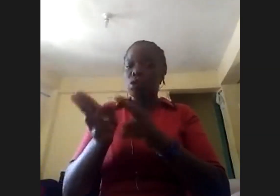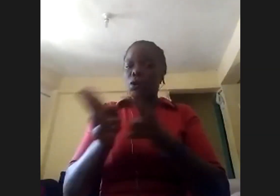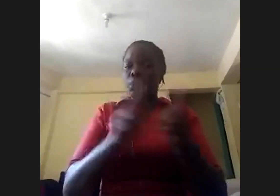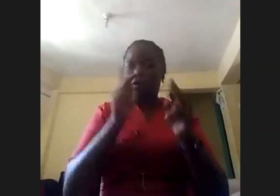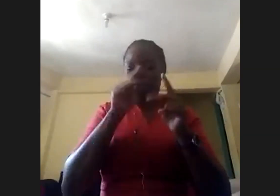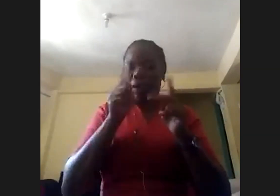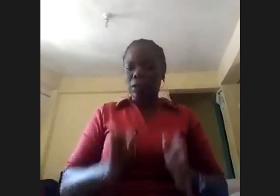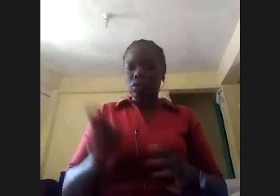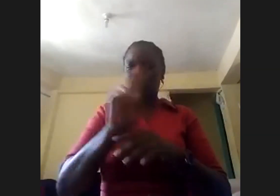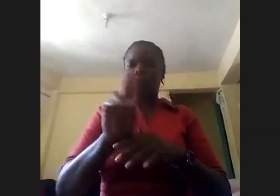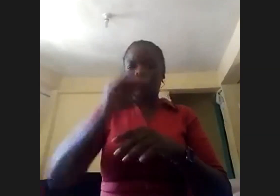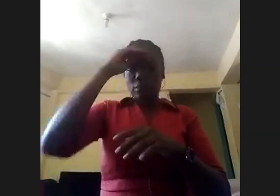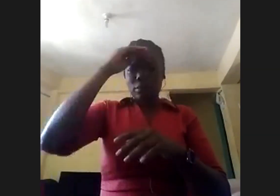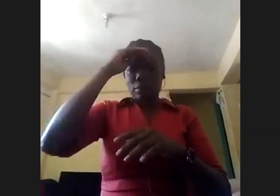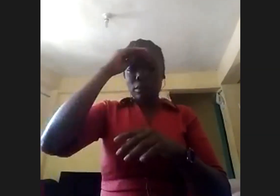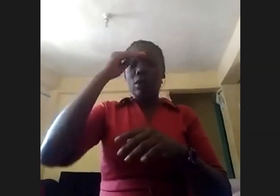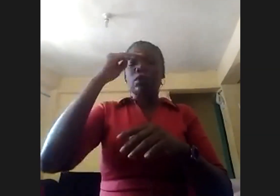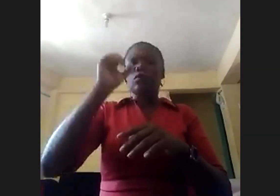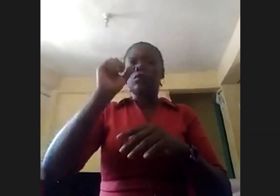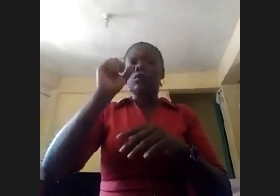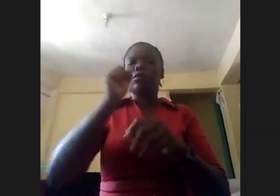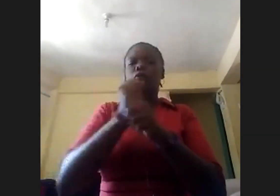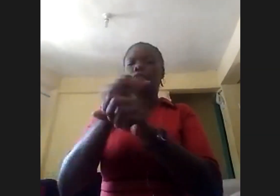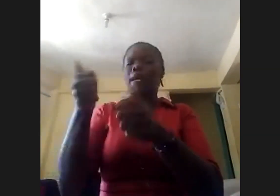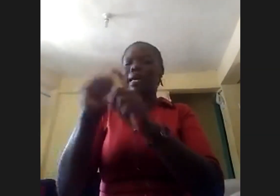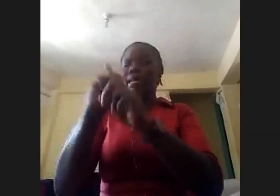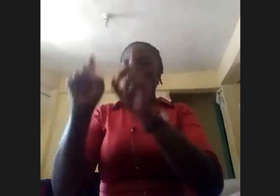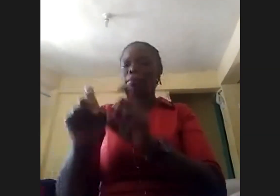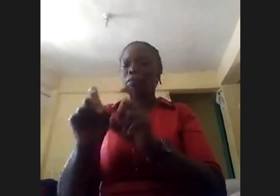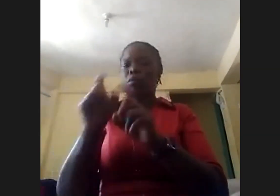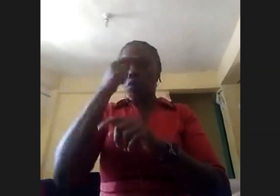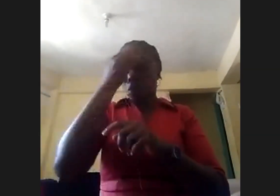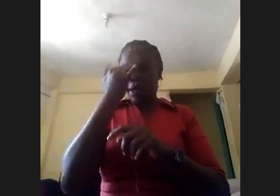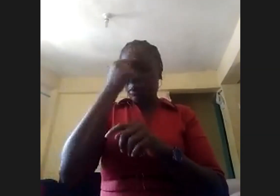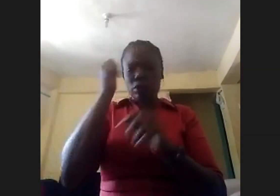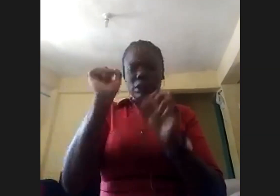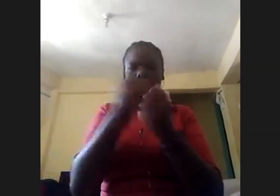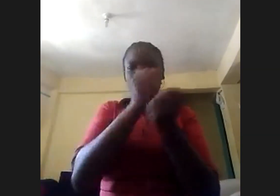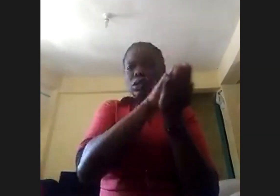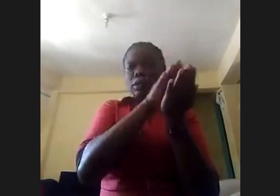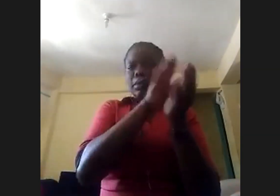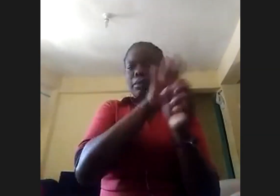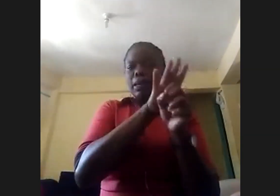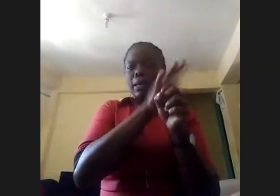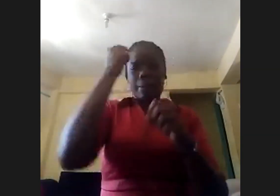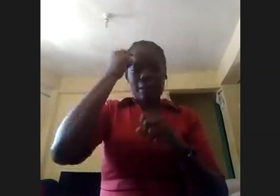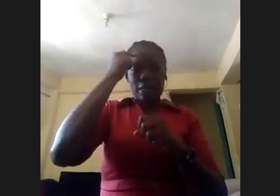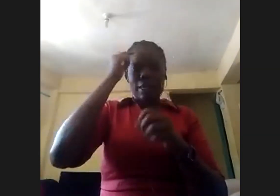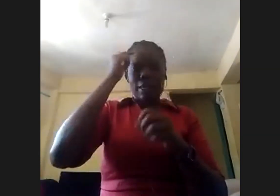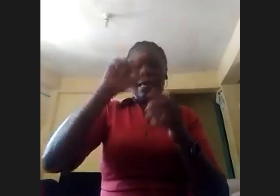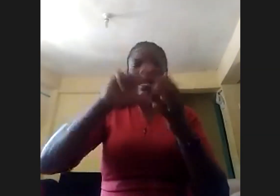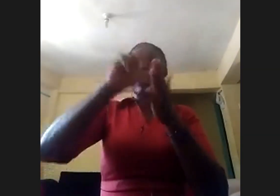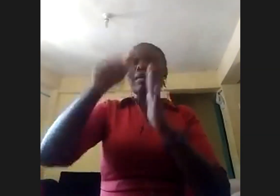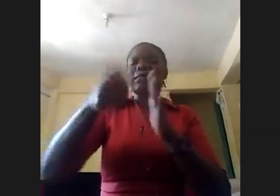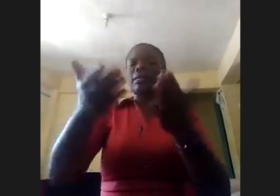use disorder not being able to do well in the exams, because you're not able to retain a lot. And then in the long run, it causes your brain